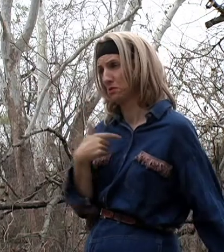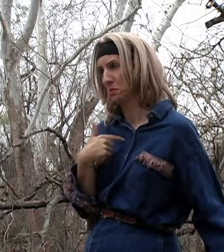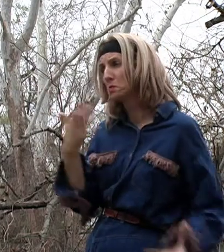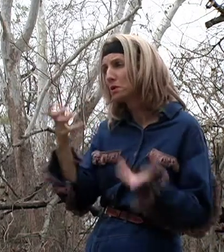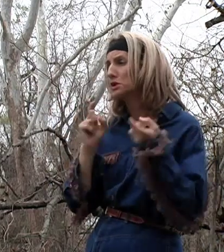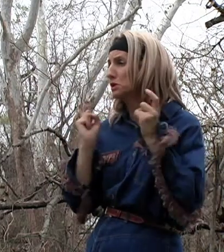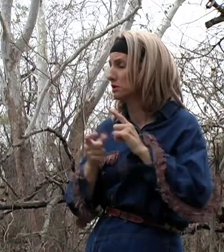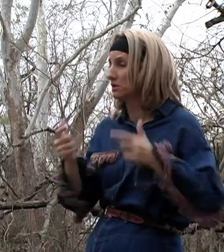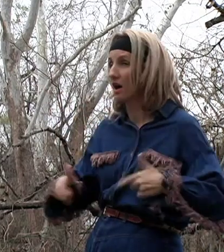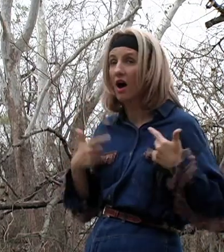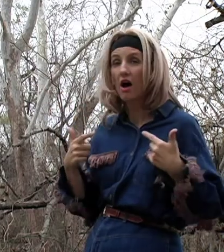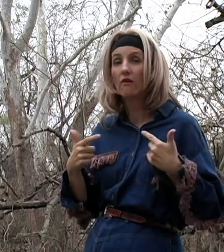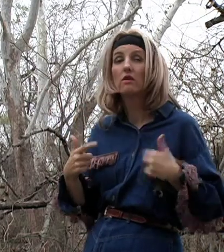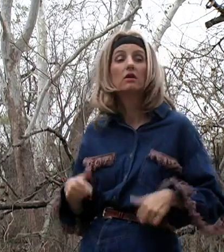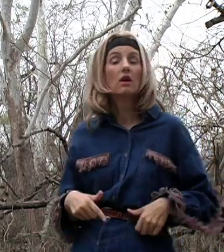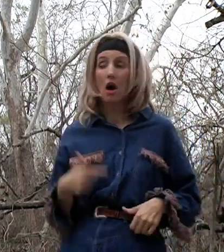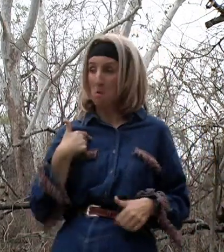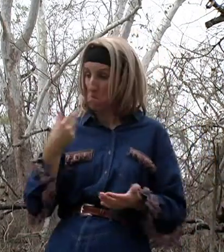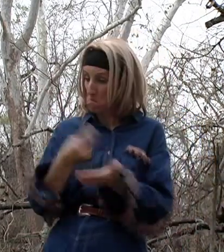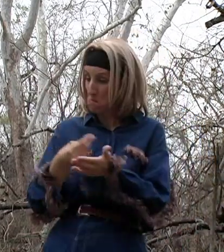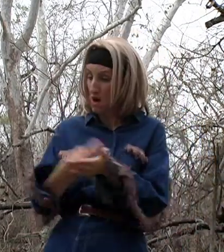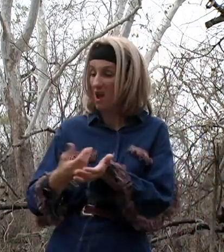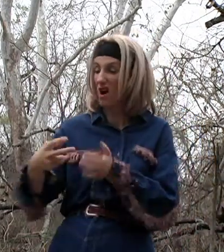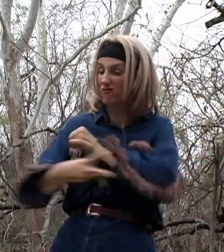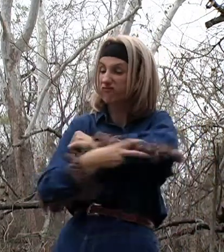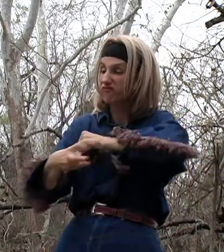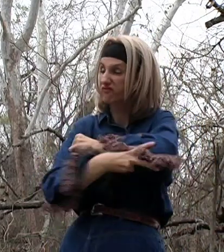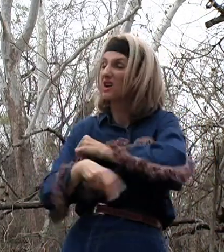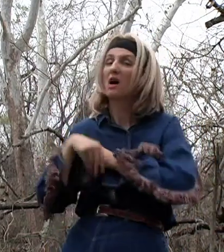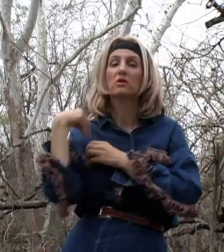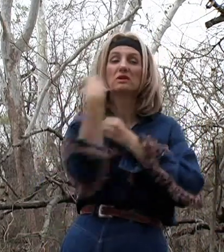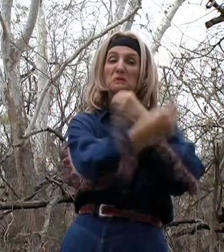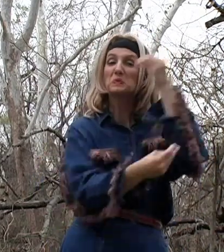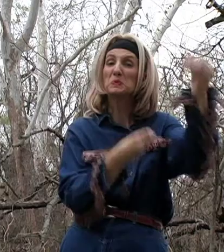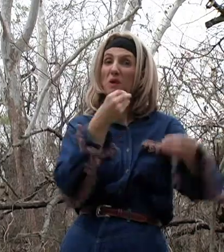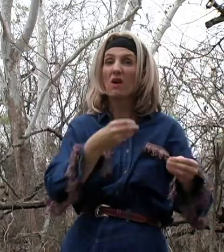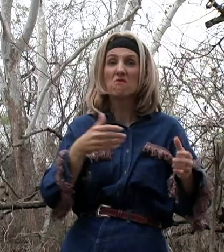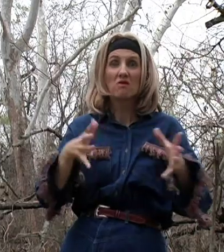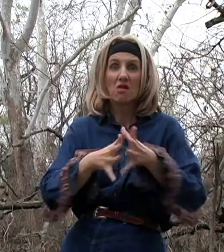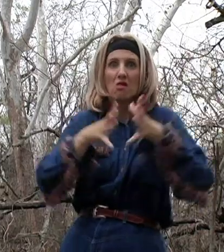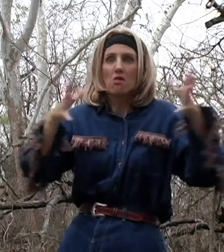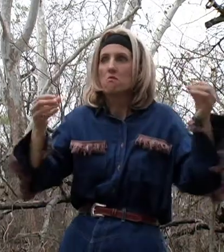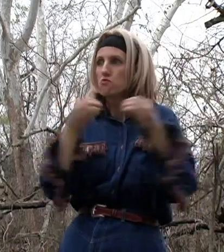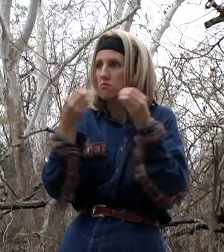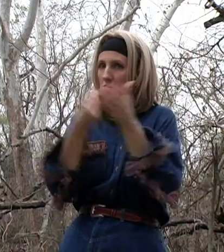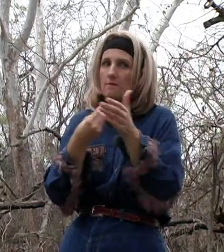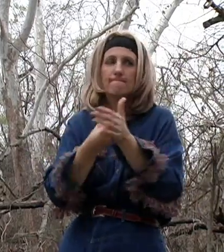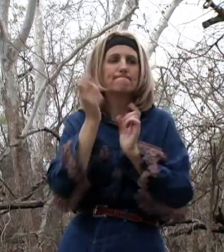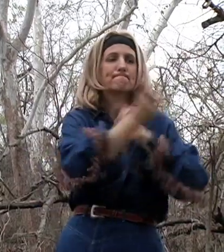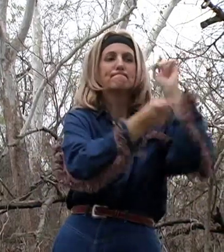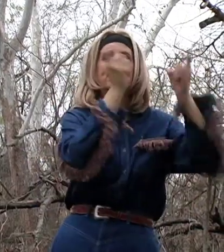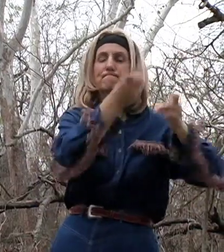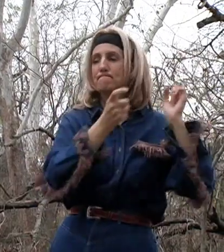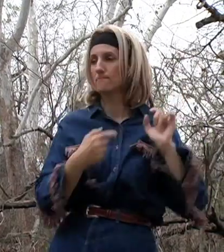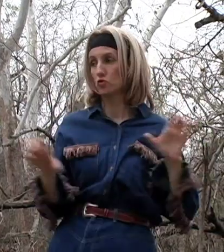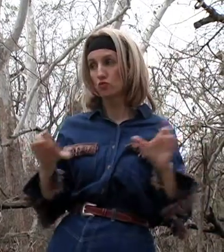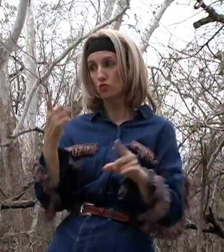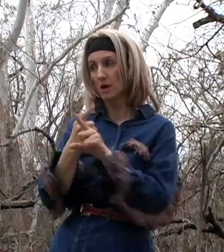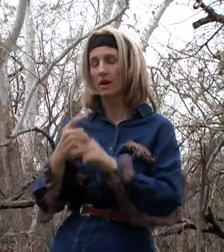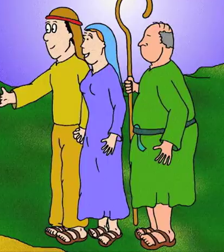Jesus, I want to change my life. All of the money that I've stolen, I want to give it back, and I want to give even more than I stole. I want to